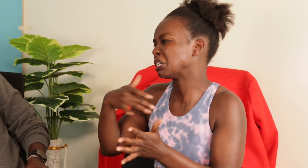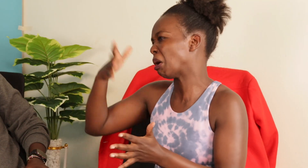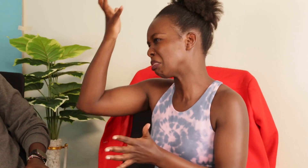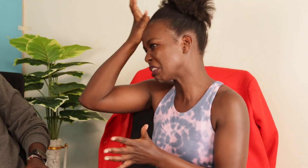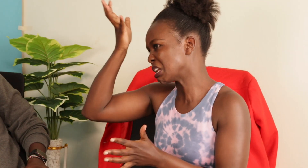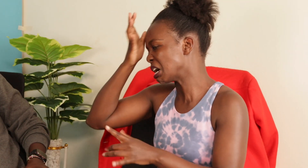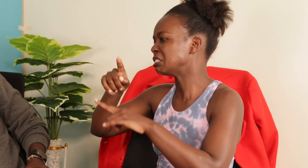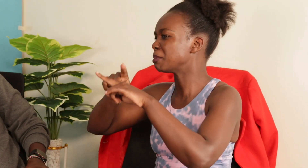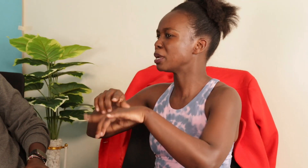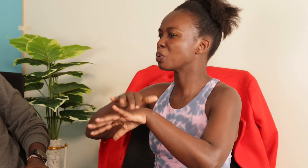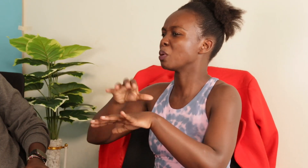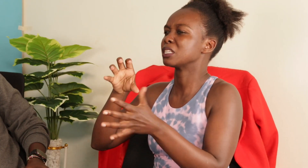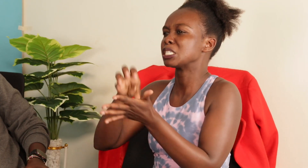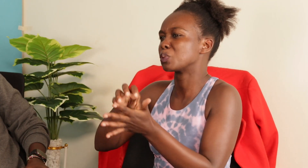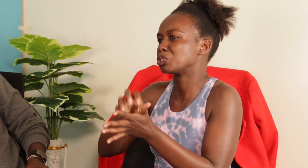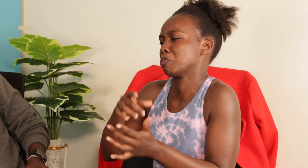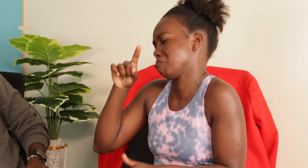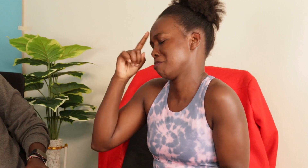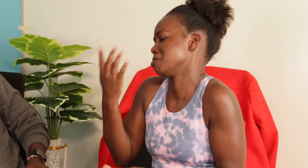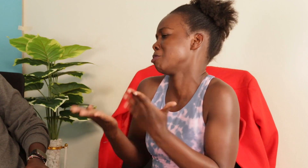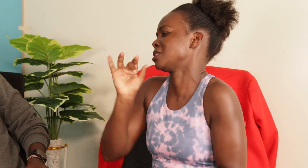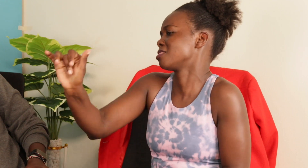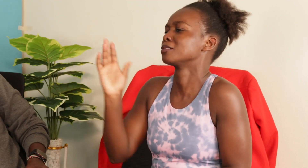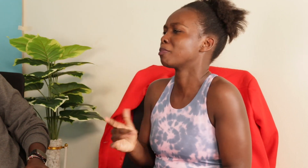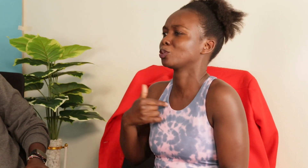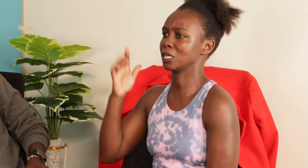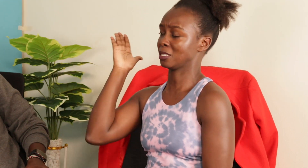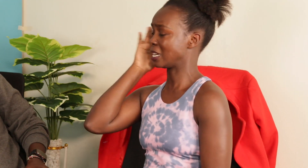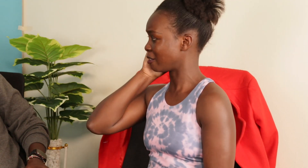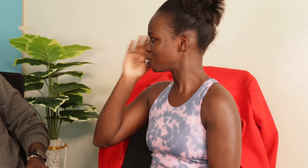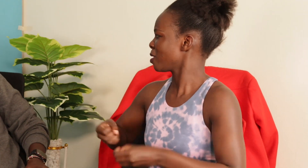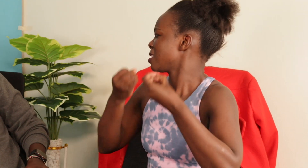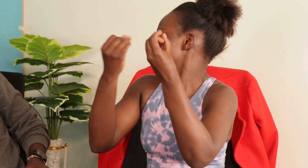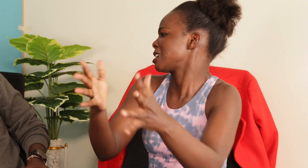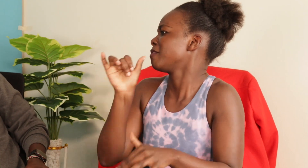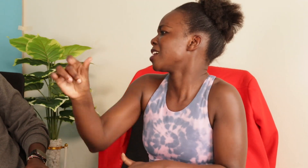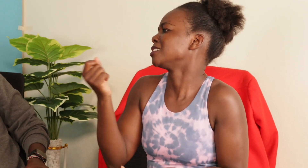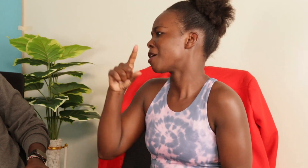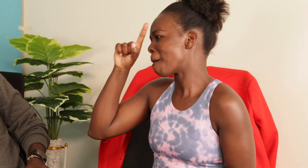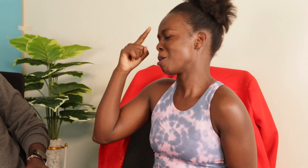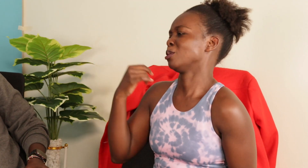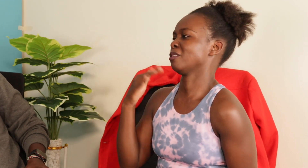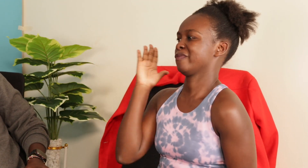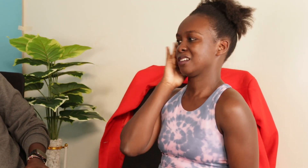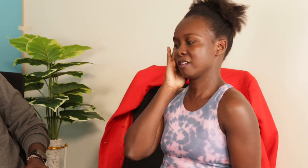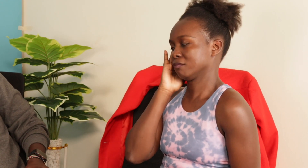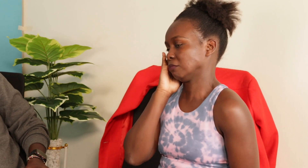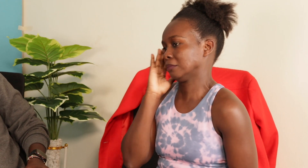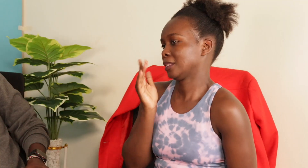the hospital and then you meet the nurse. They depend on your history, that is, or they look at you as a deaf person and